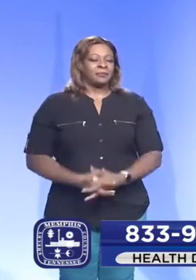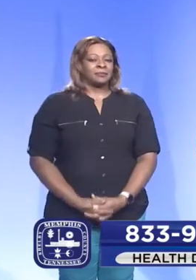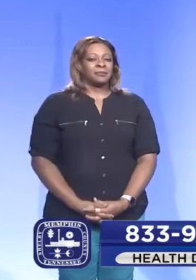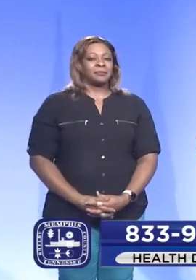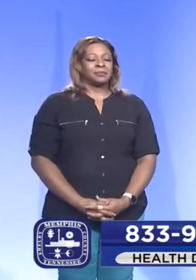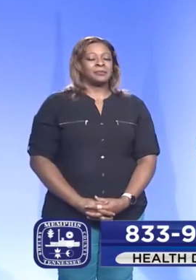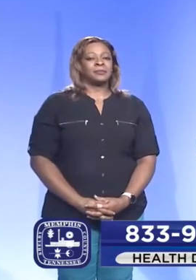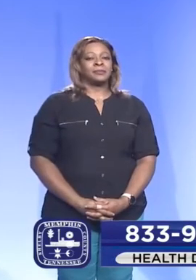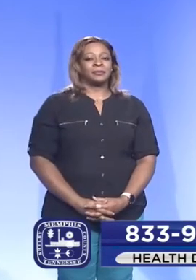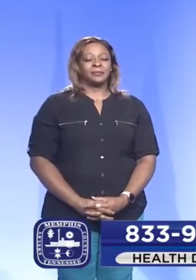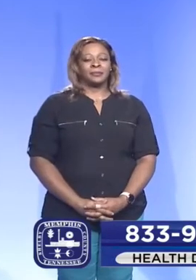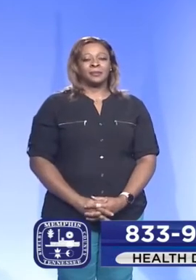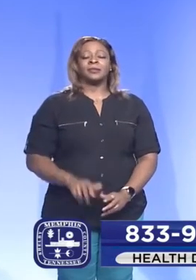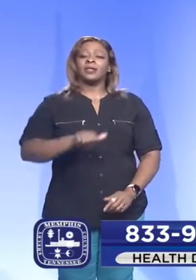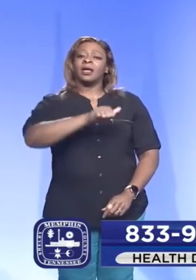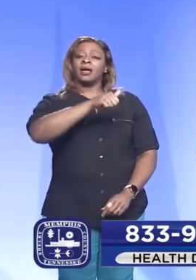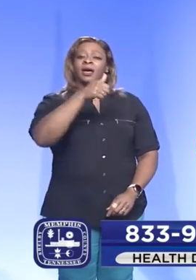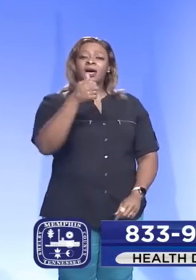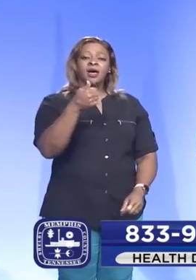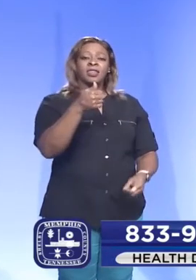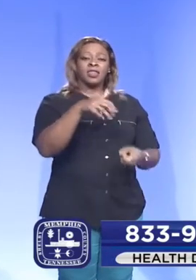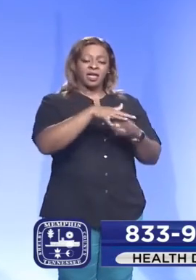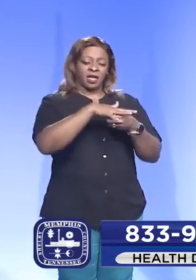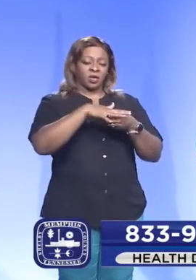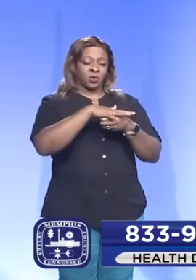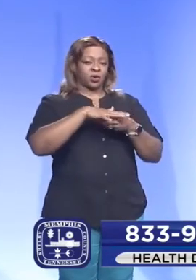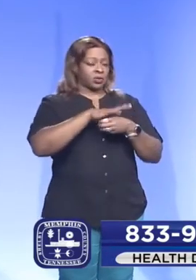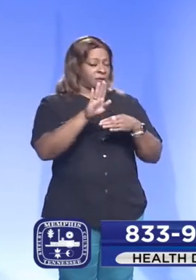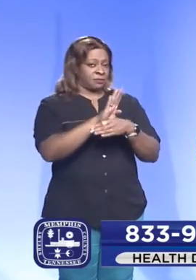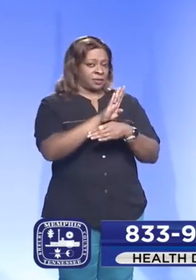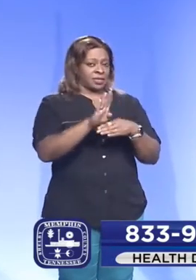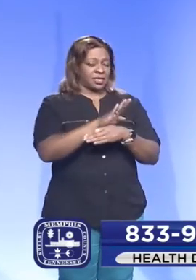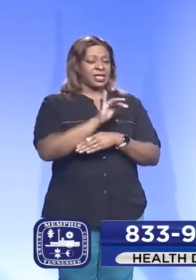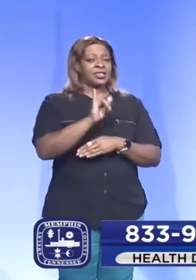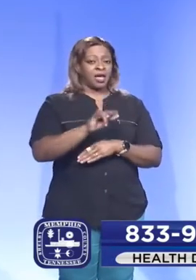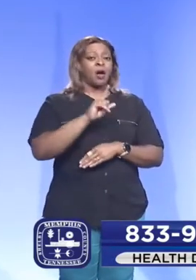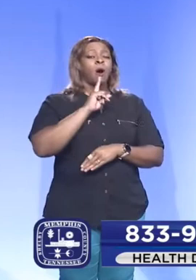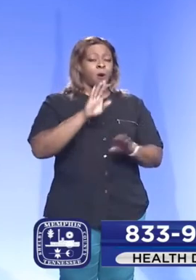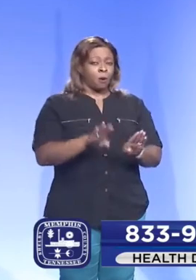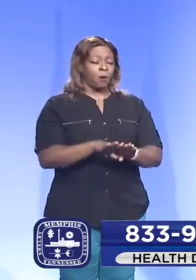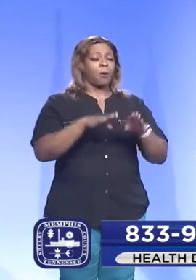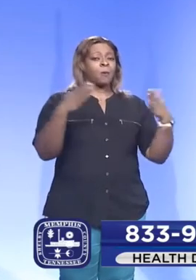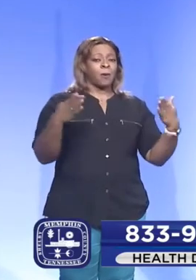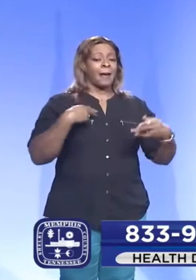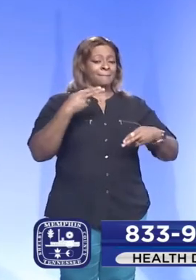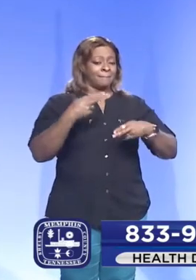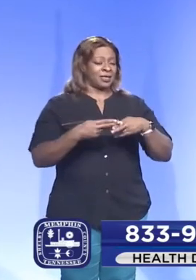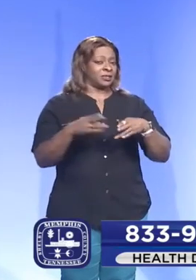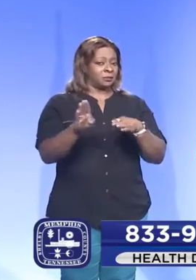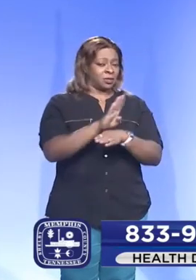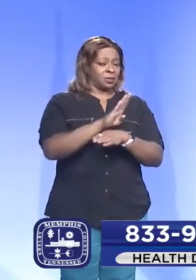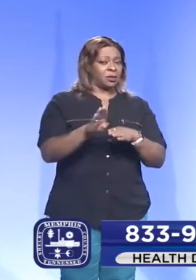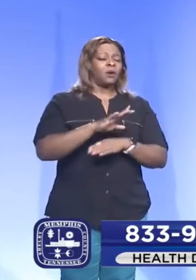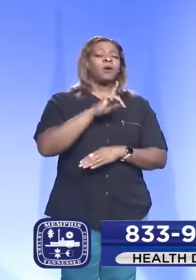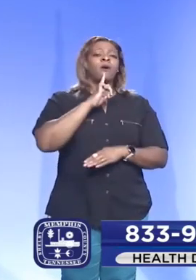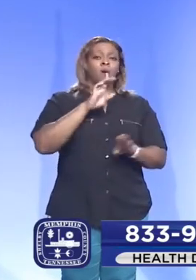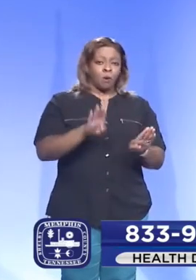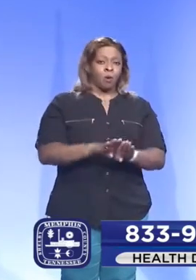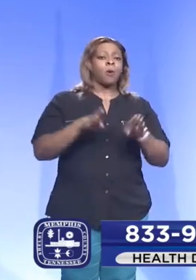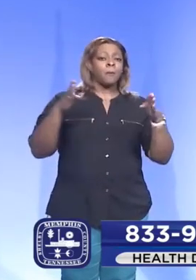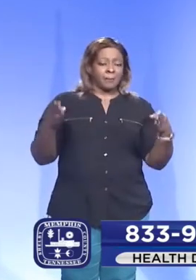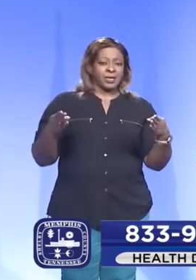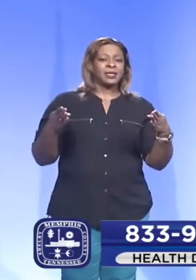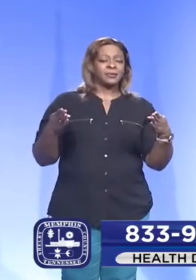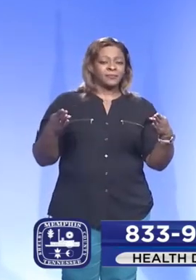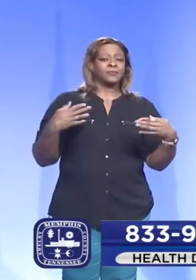The other areas of businesses that are open, and I've mentioned that businesses are open,